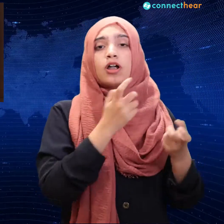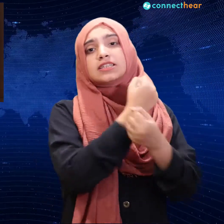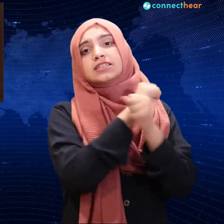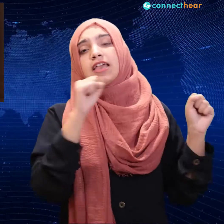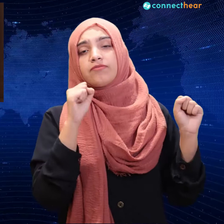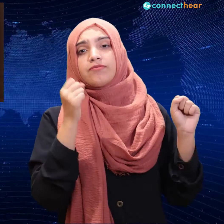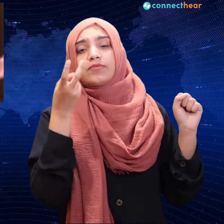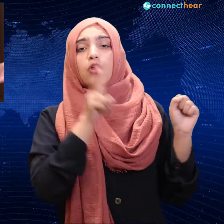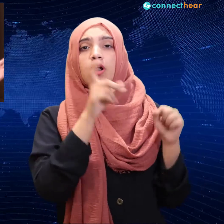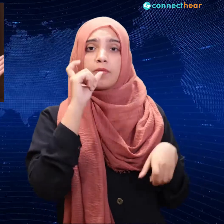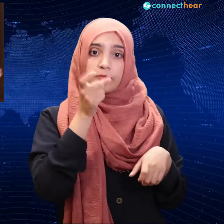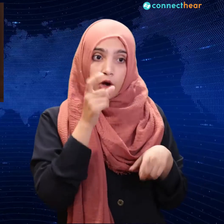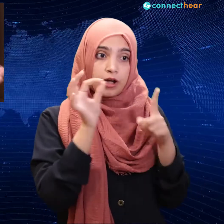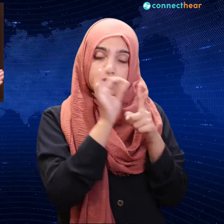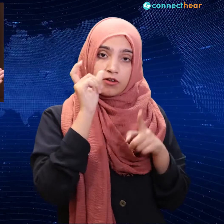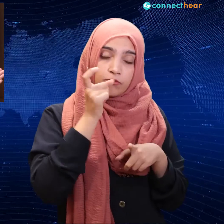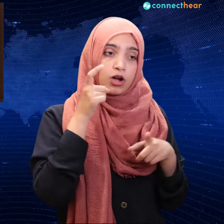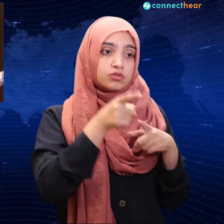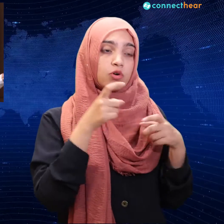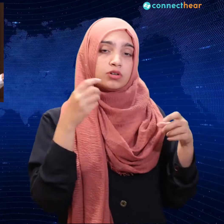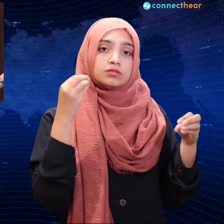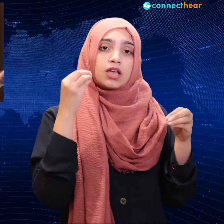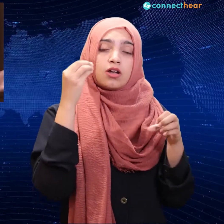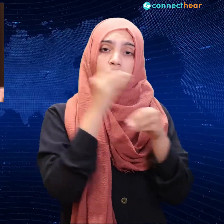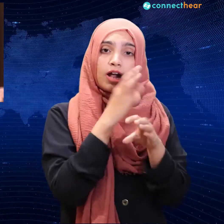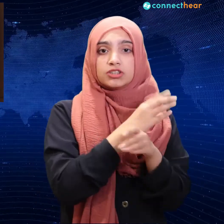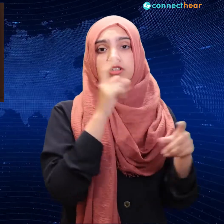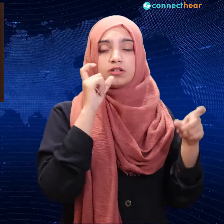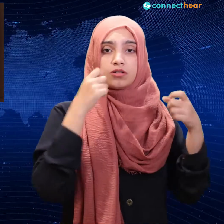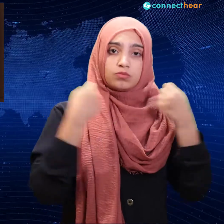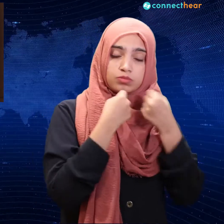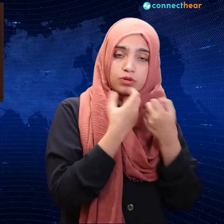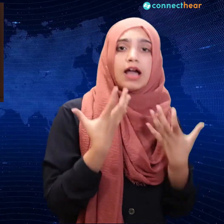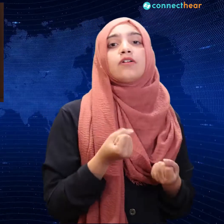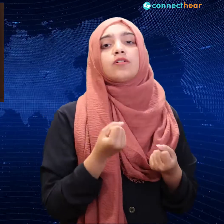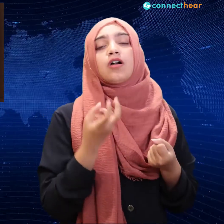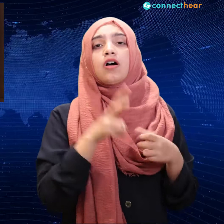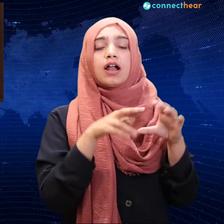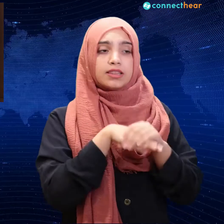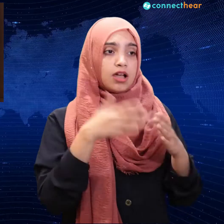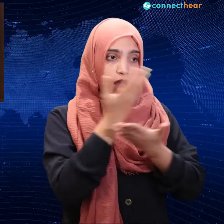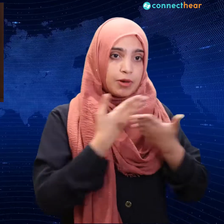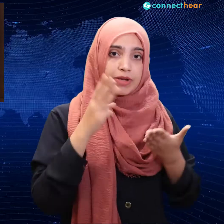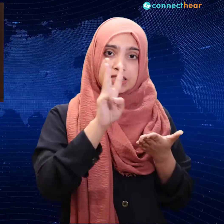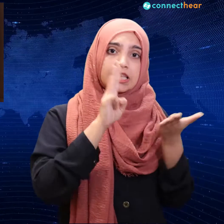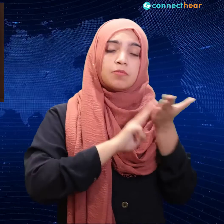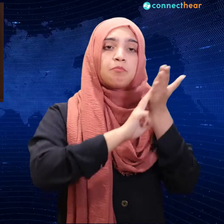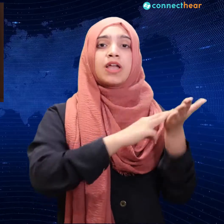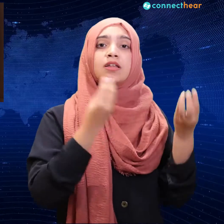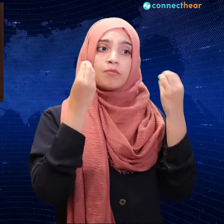Soviets. So once the Soviets left and civil war broke out, we still had 3 million refugees in